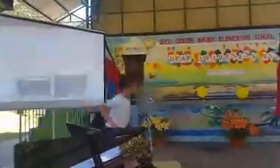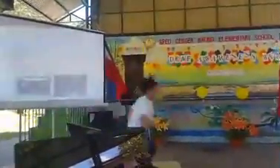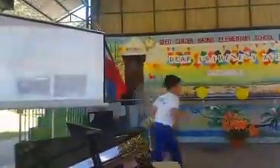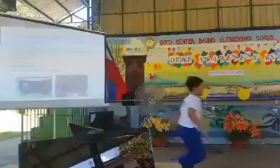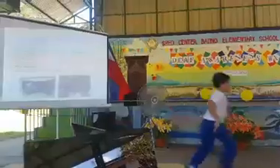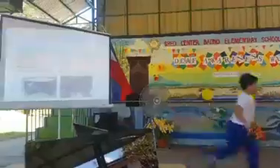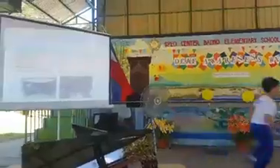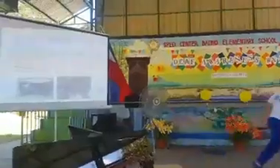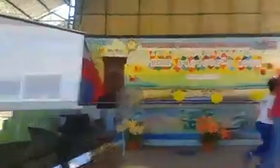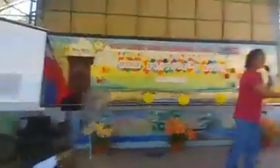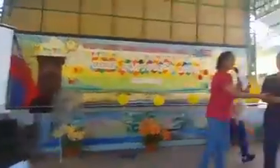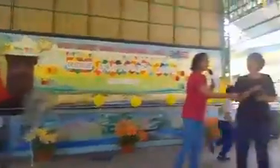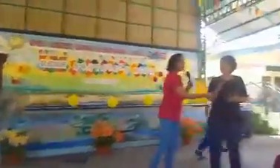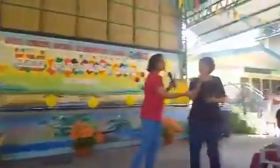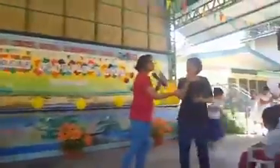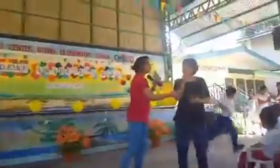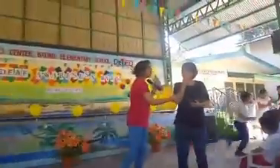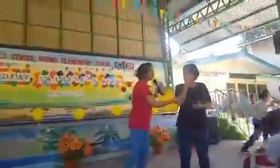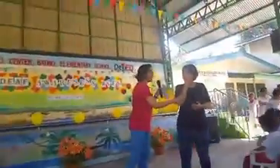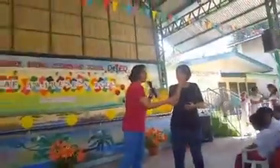Miss Pearl is an